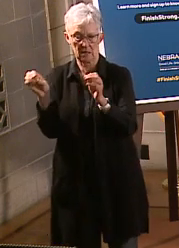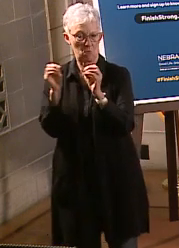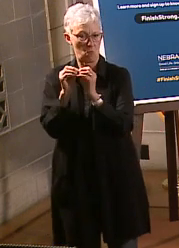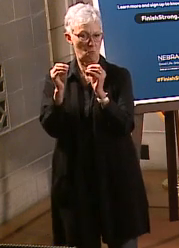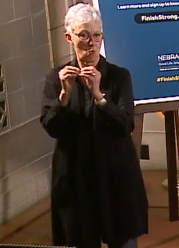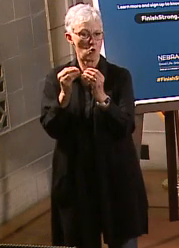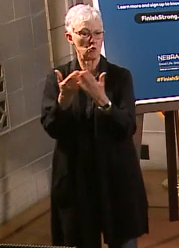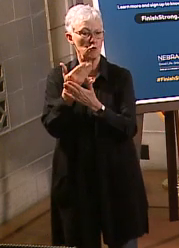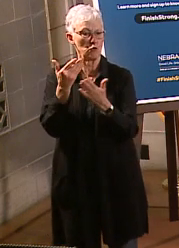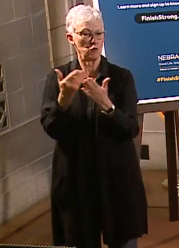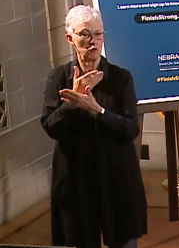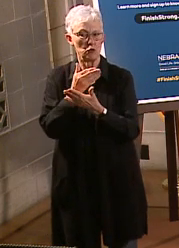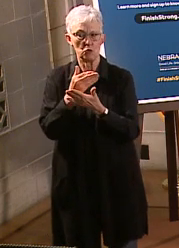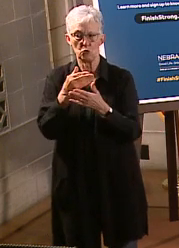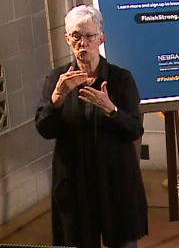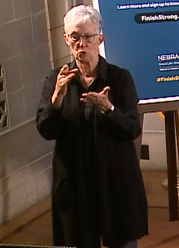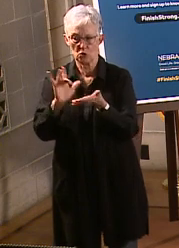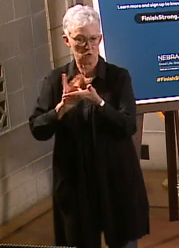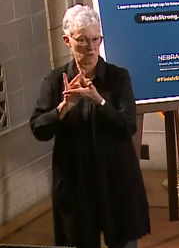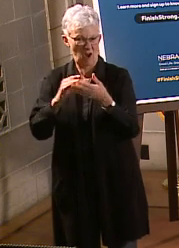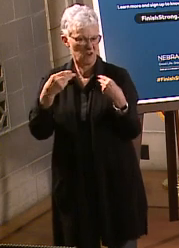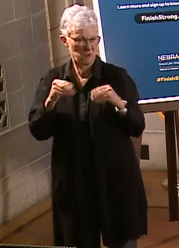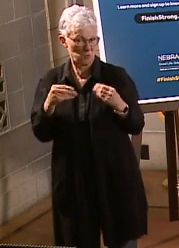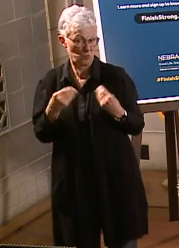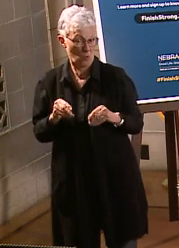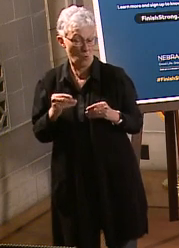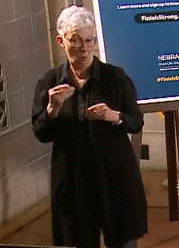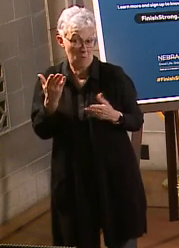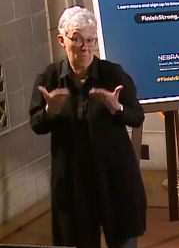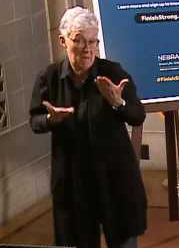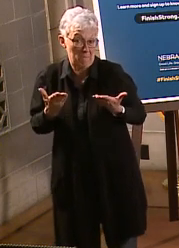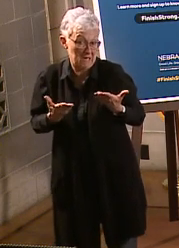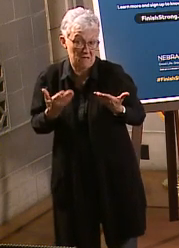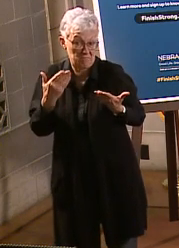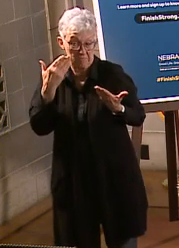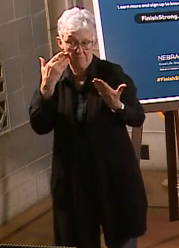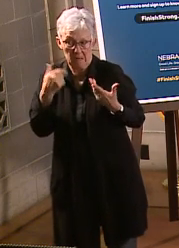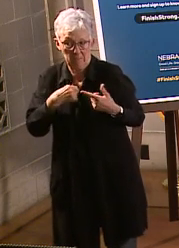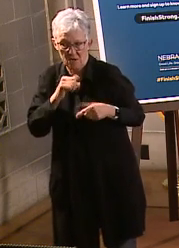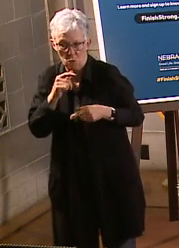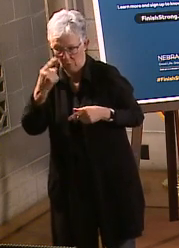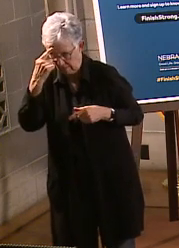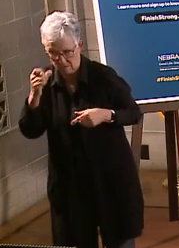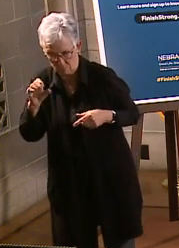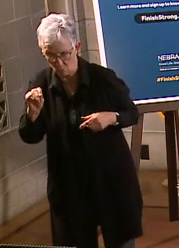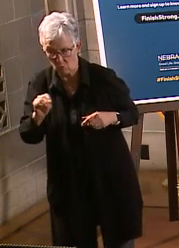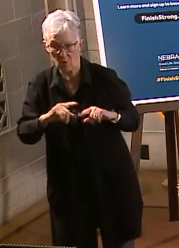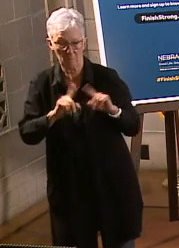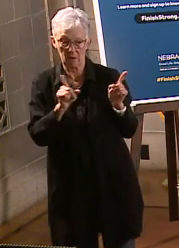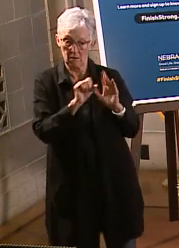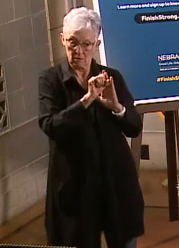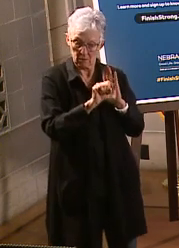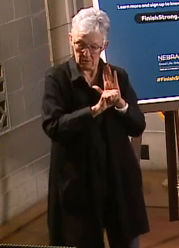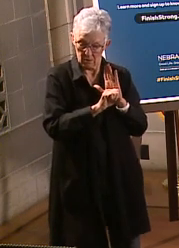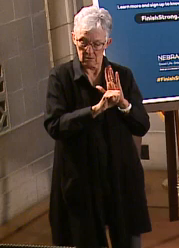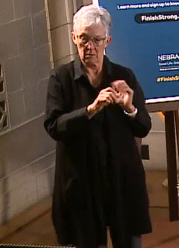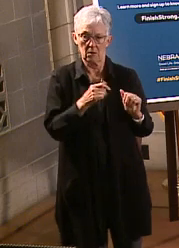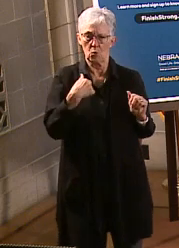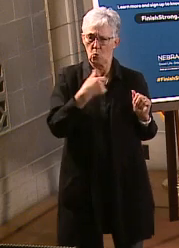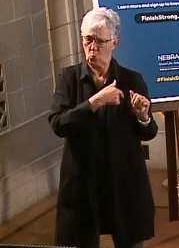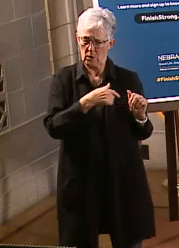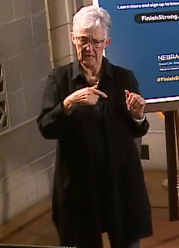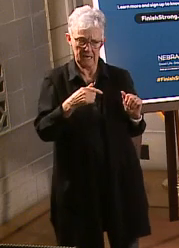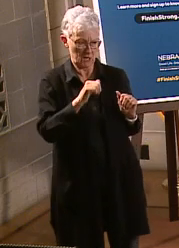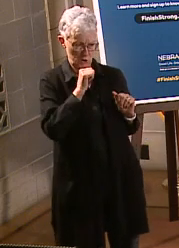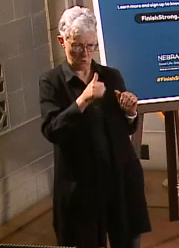though there may be pharmacies that were originally part of it that are now receiving vaccine. And with regard to the state, we,